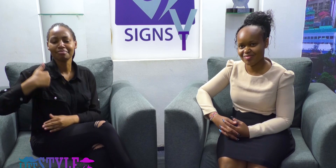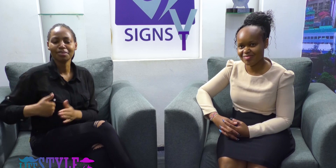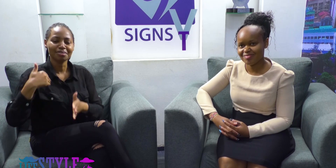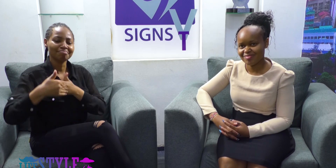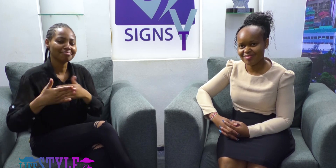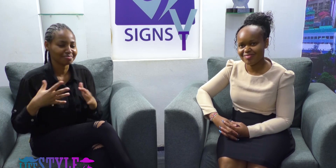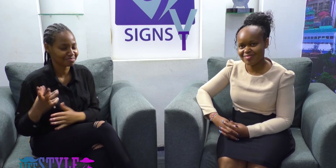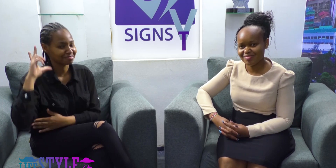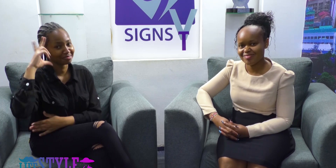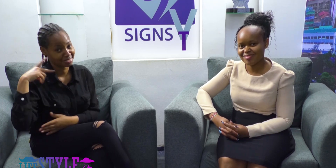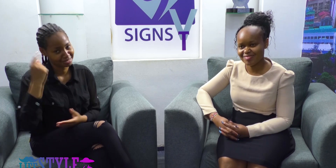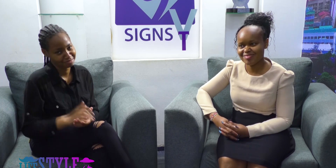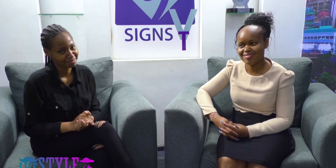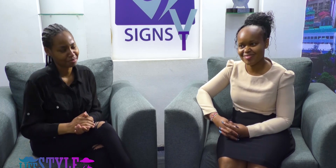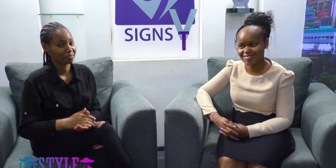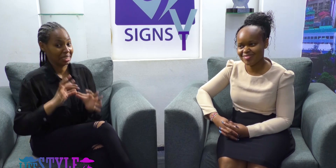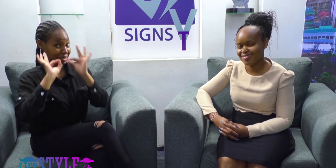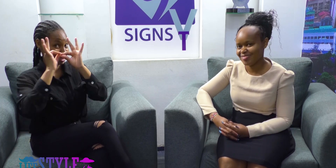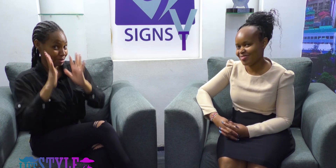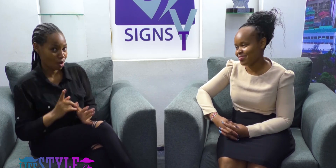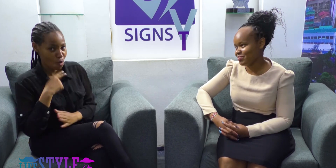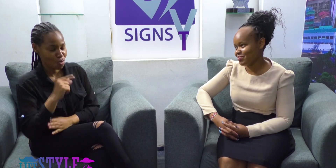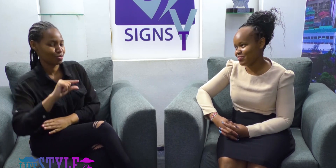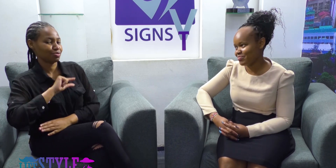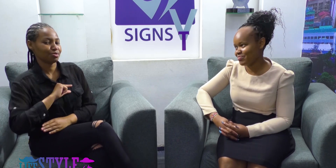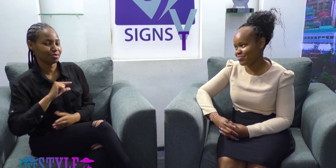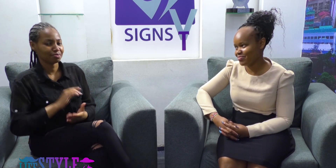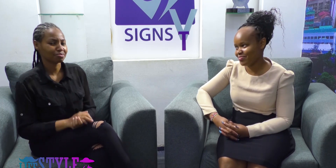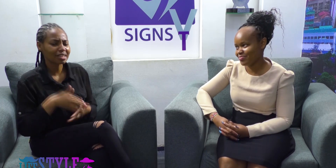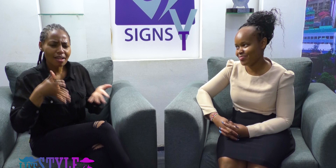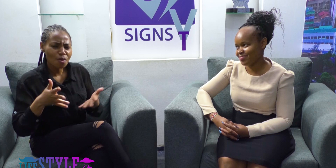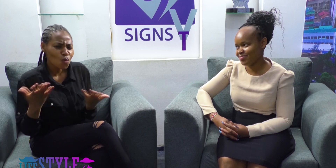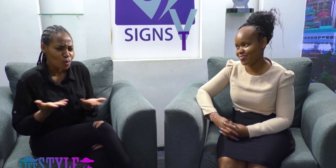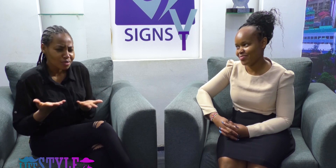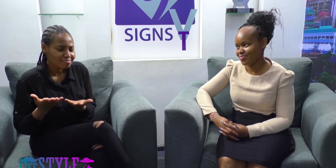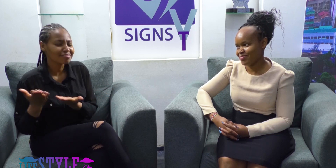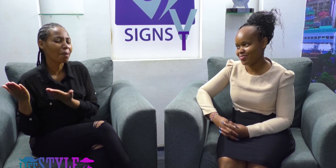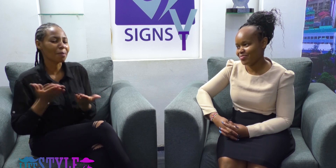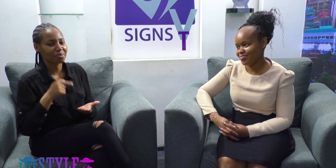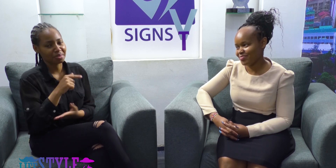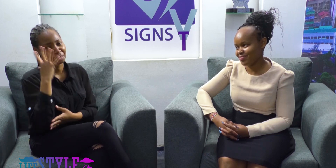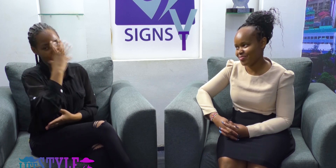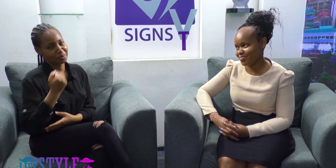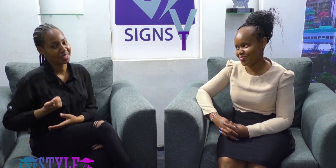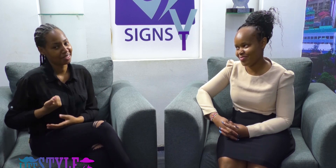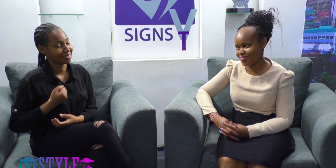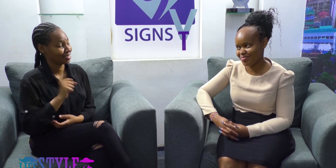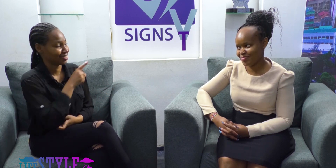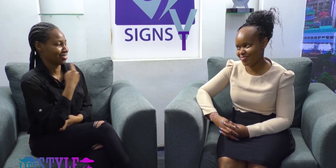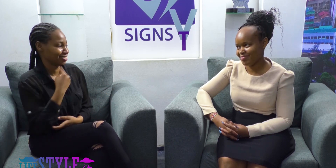Catherine NGOVI, and that is my sign name. And sign language top voicing is Gideon Minor. We have a very